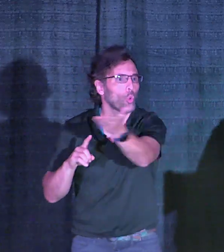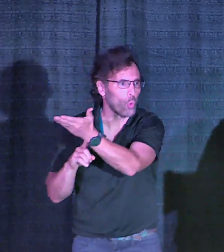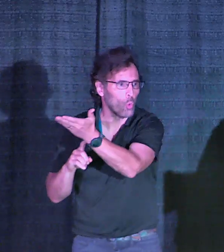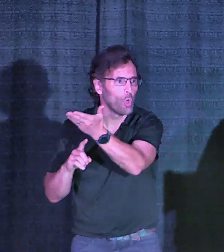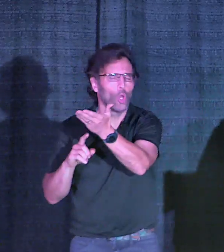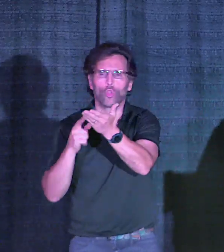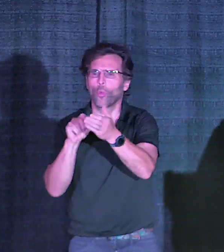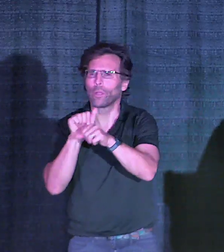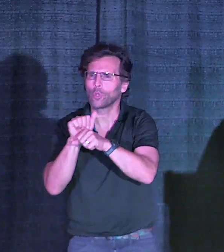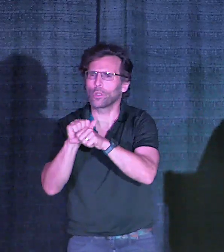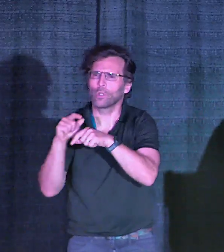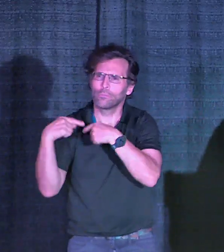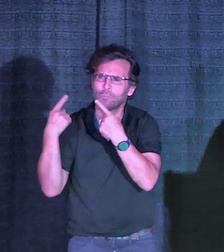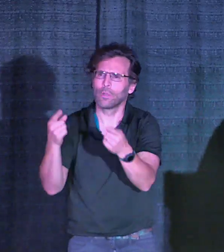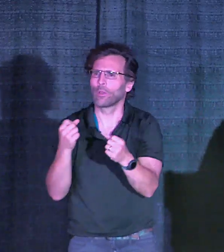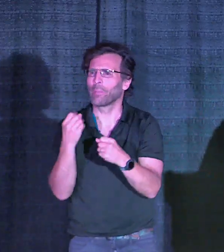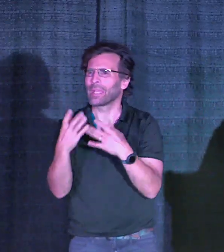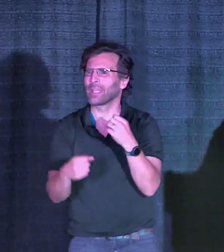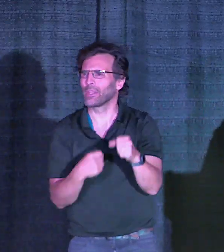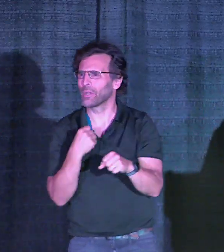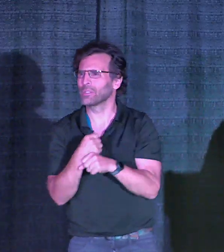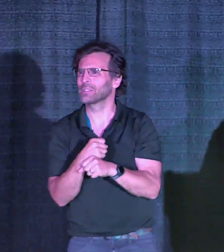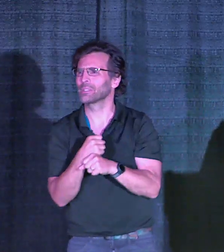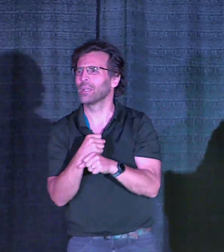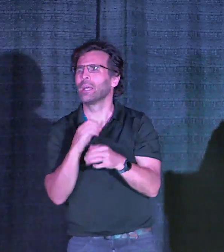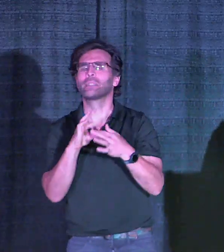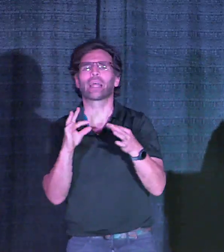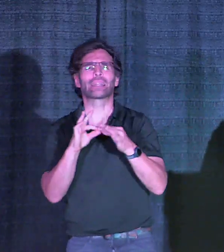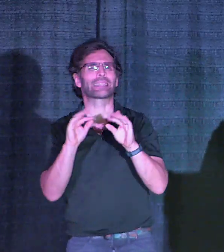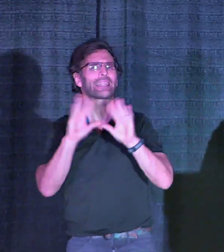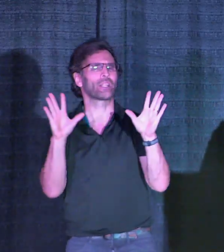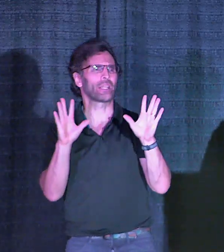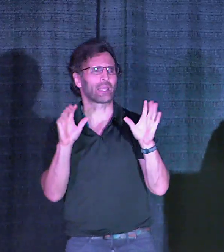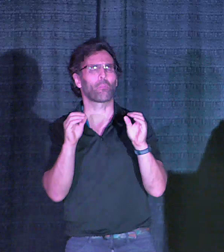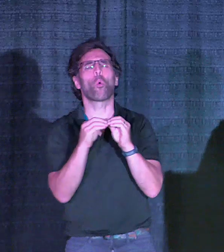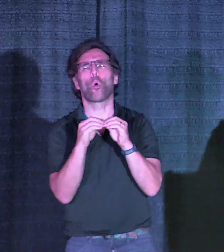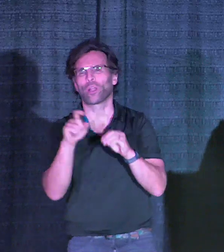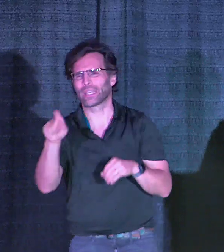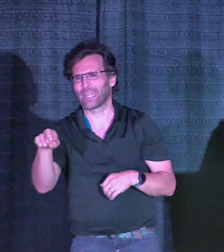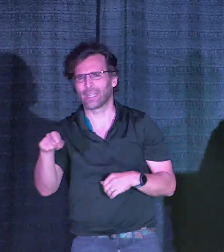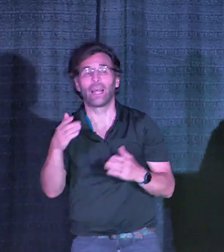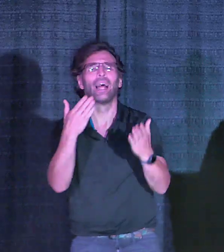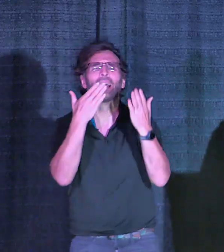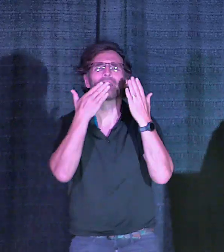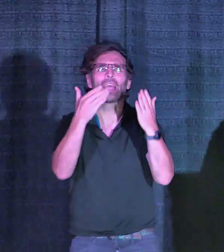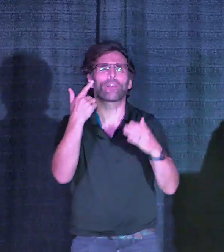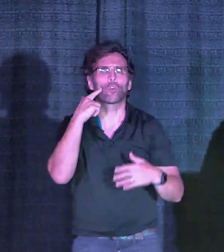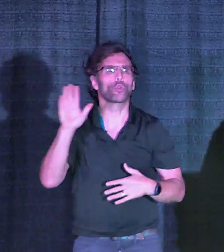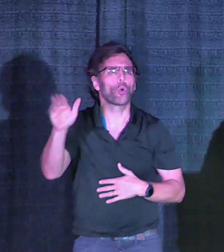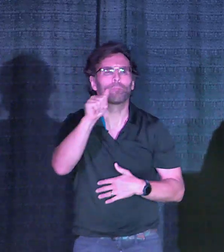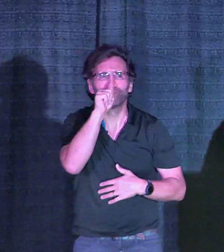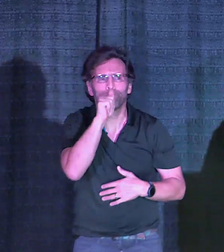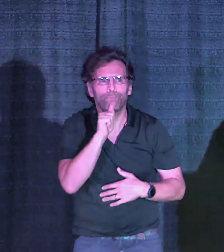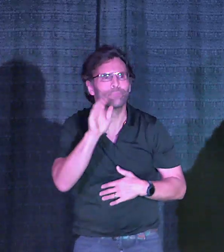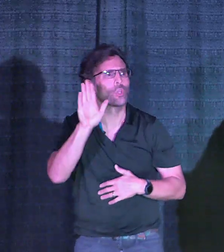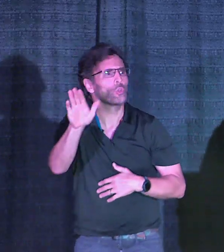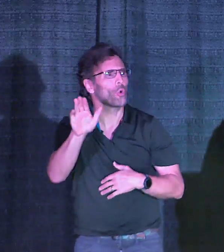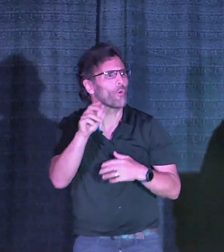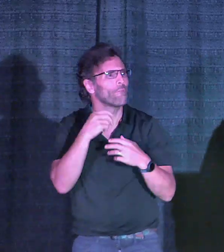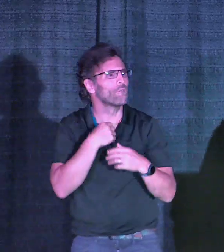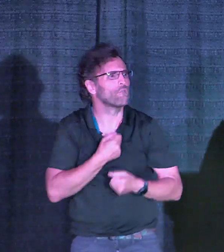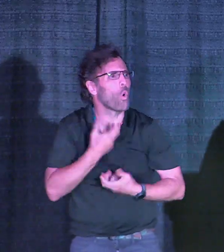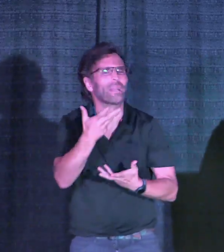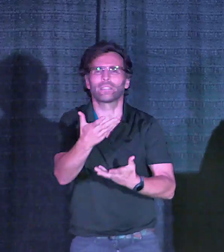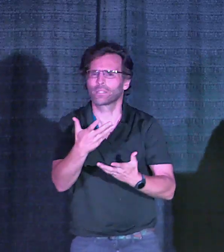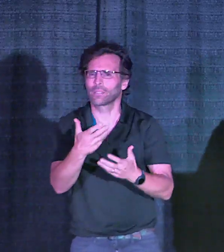have been doing the work for years and telling us clearly that more was needed. Thank you for your persistence and your voice and for